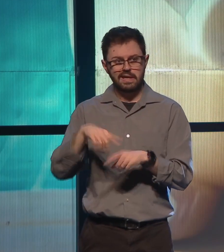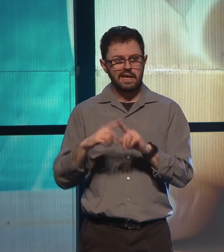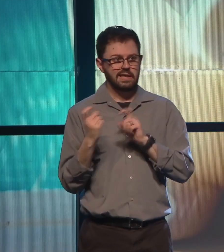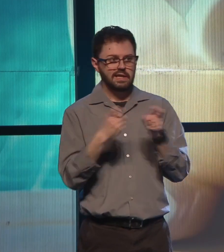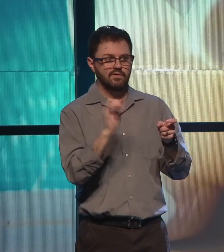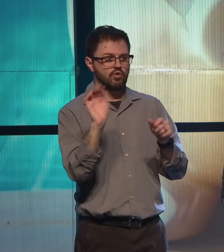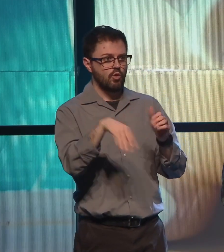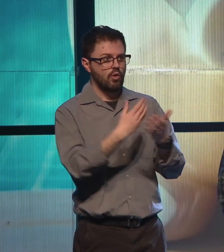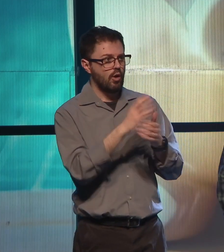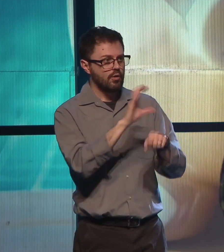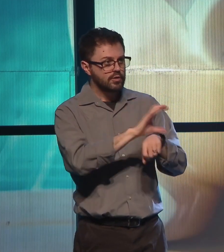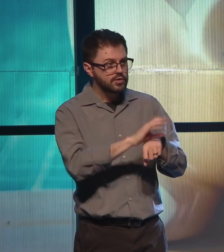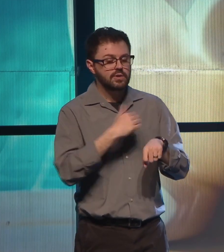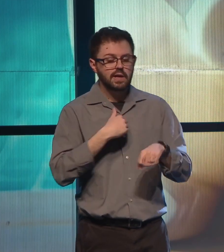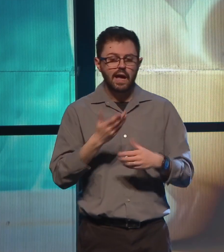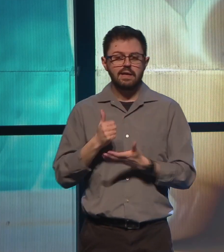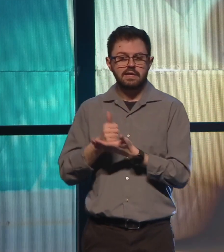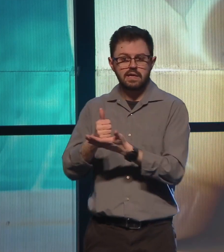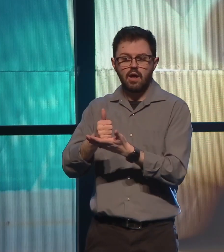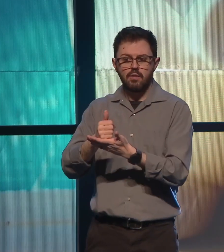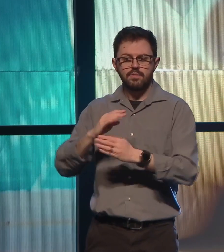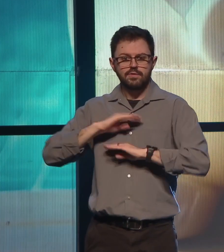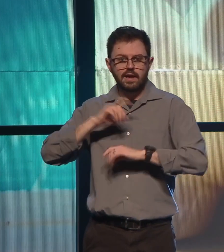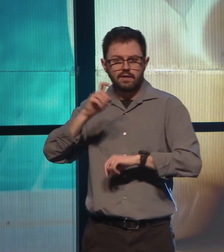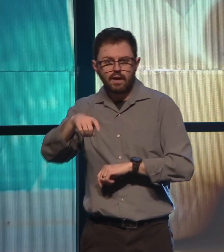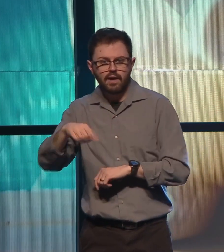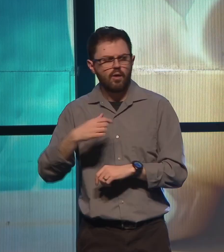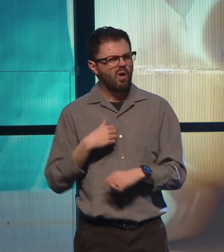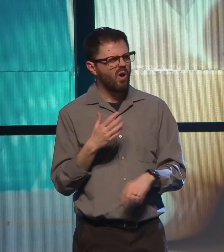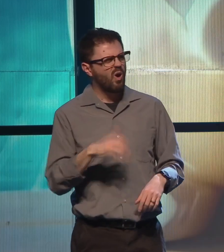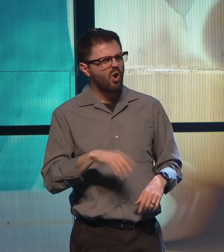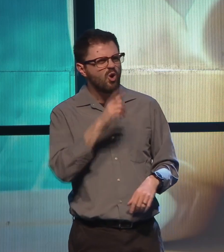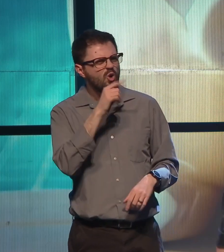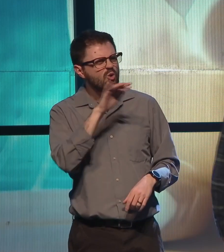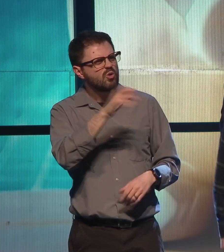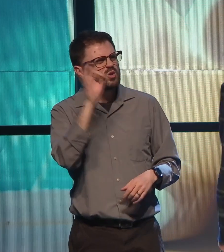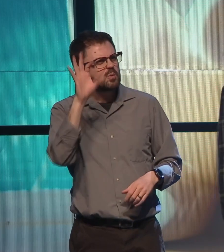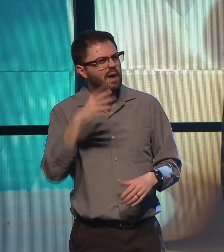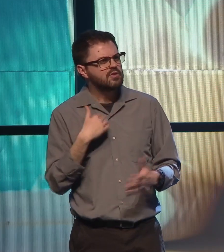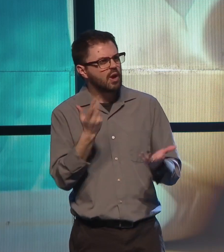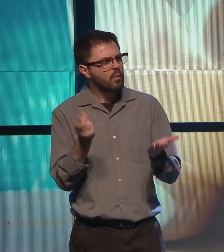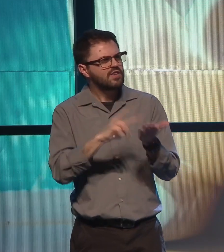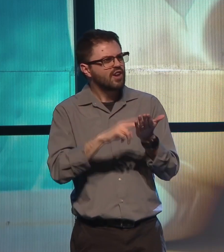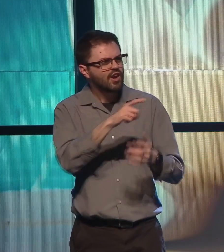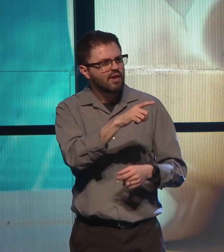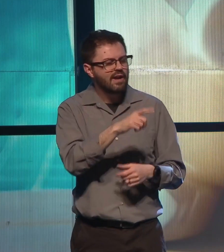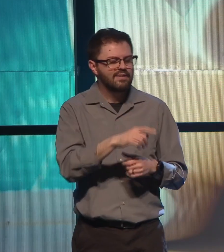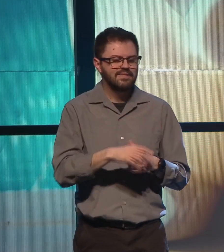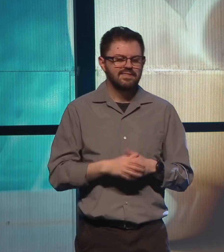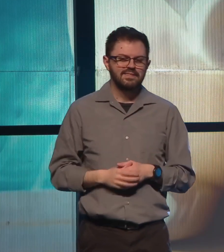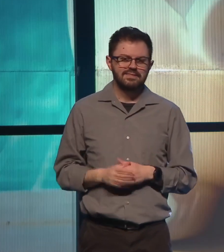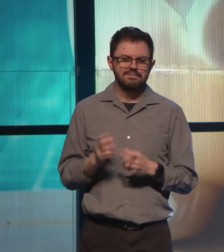I could help meet a need. Like, what pastor is that? I want his autograph or her autograph.